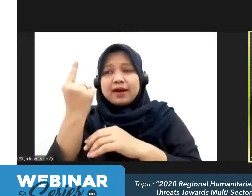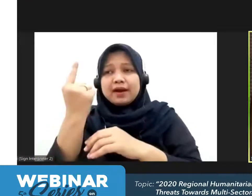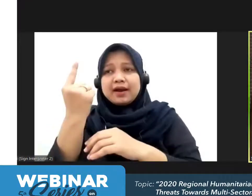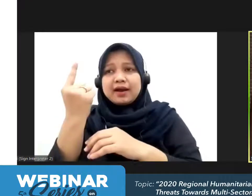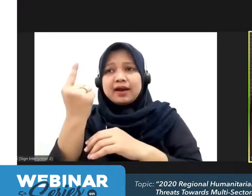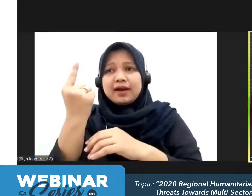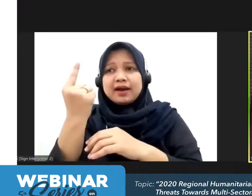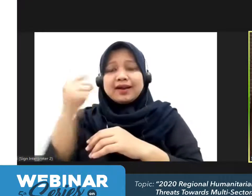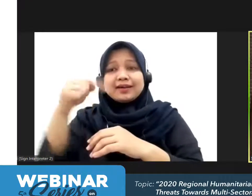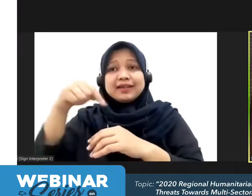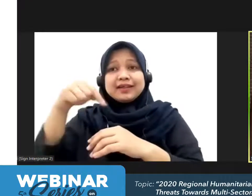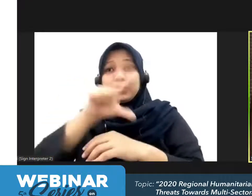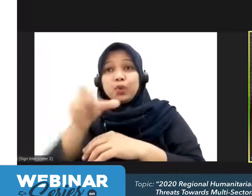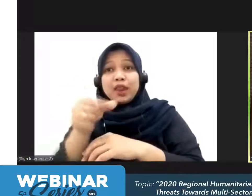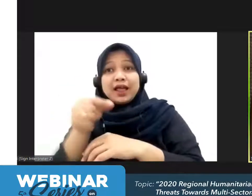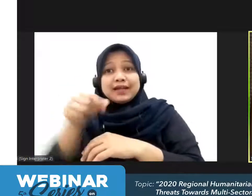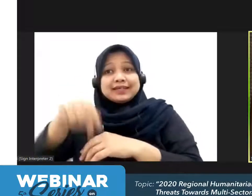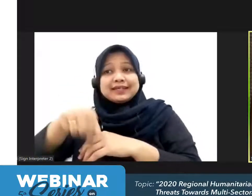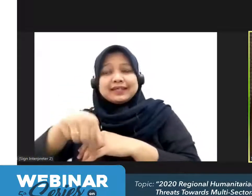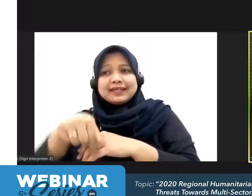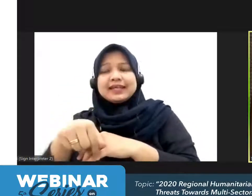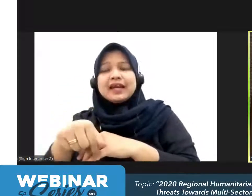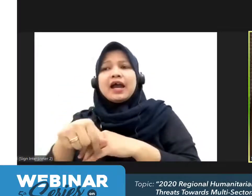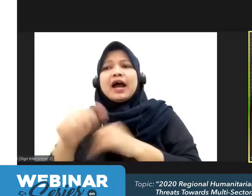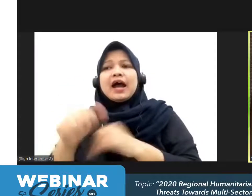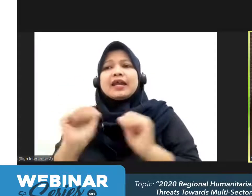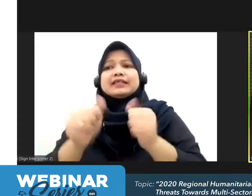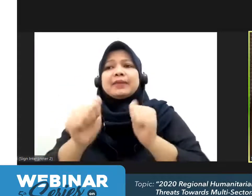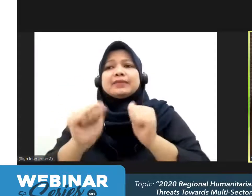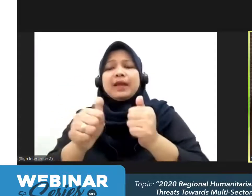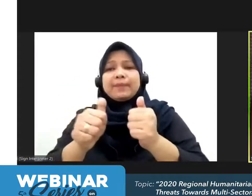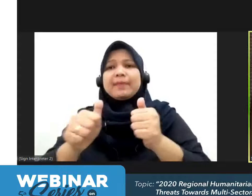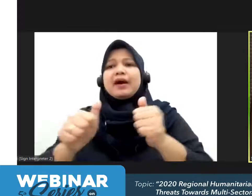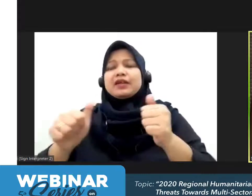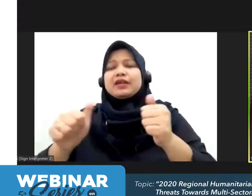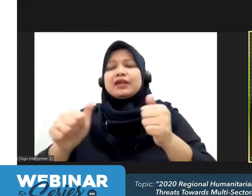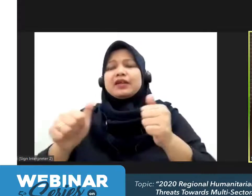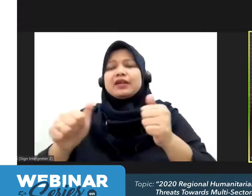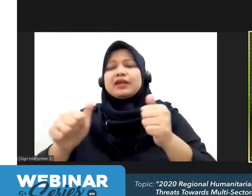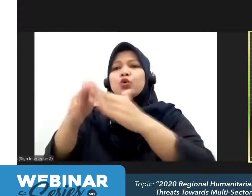this month, also we are preparing for the eruption of Mount Merapi.